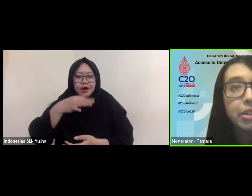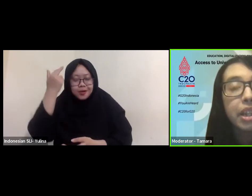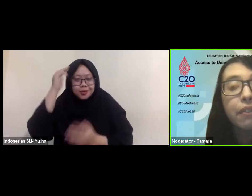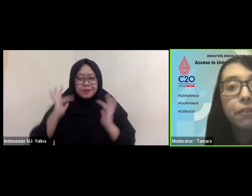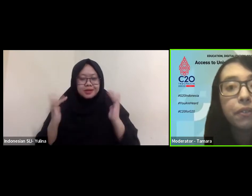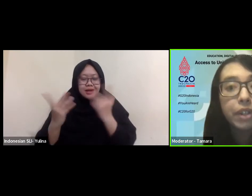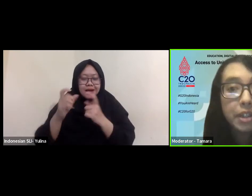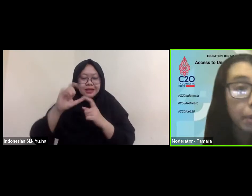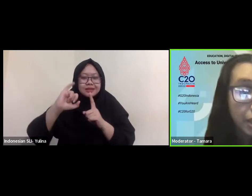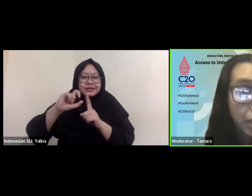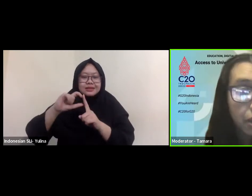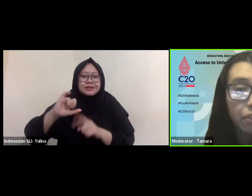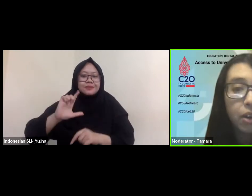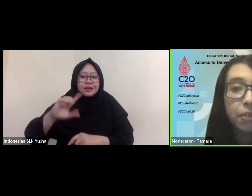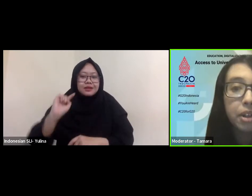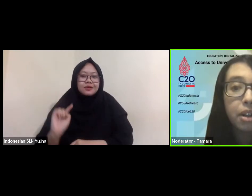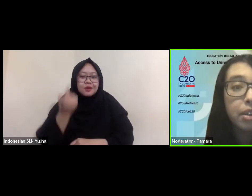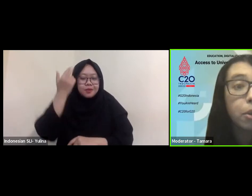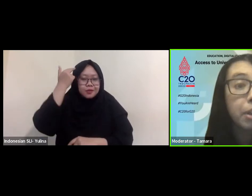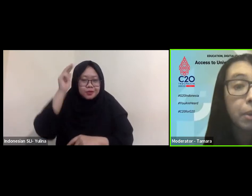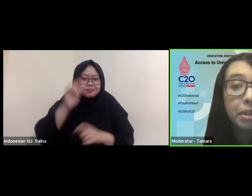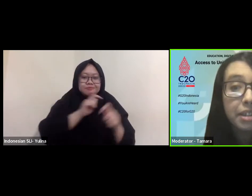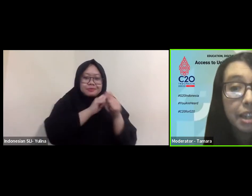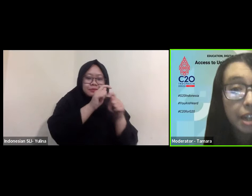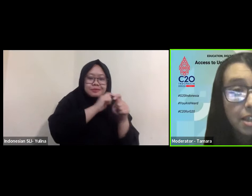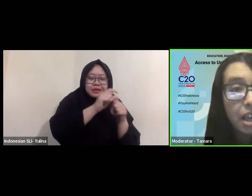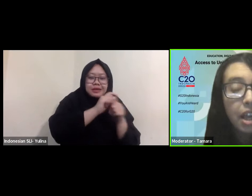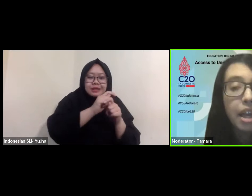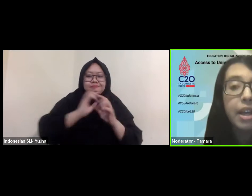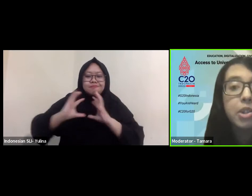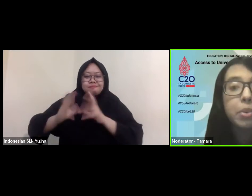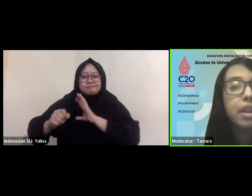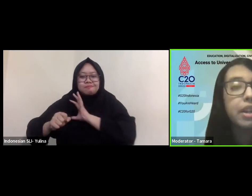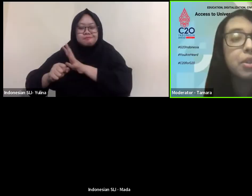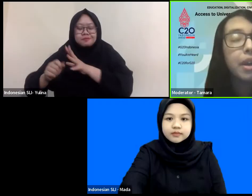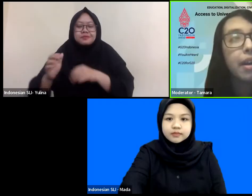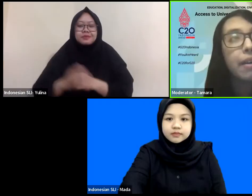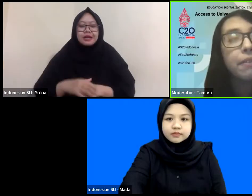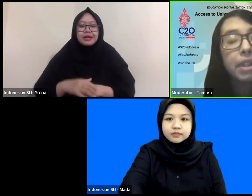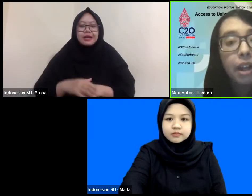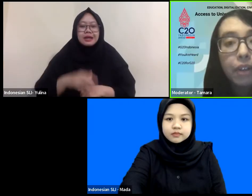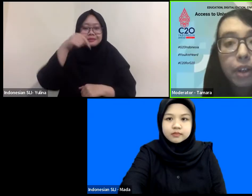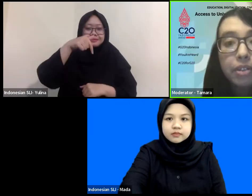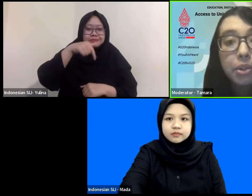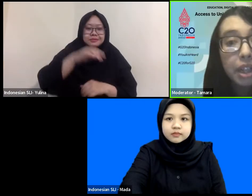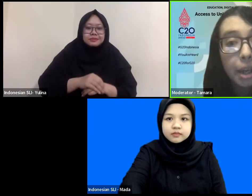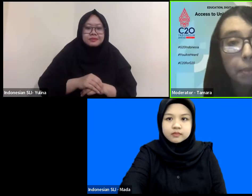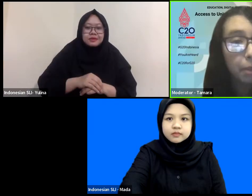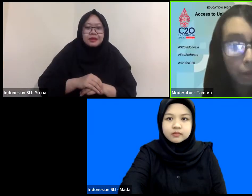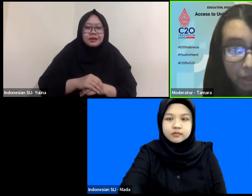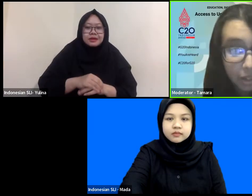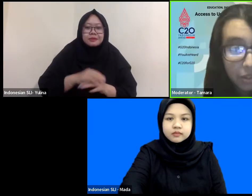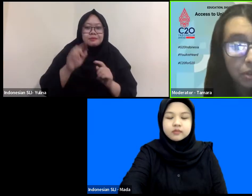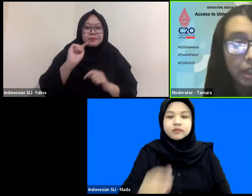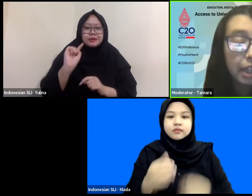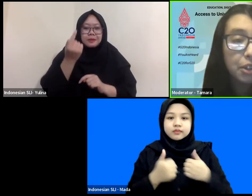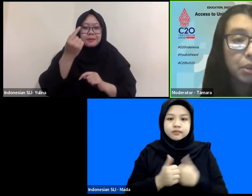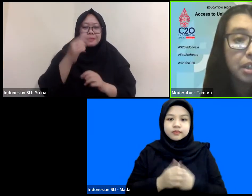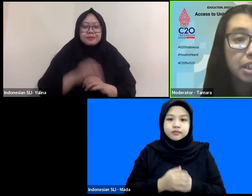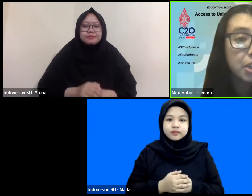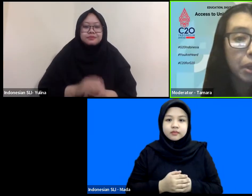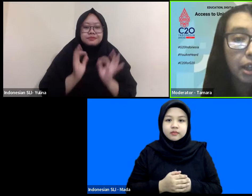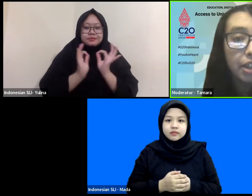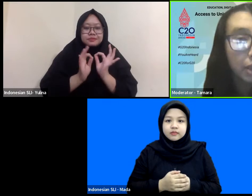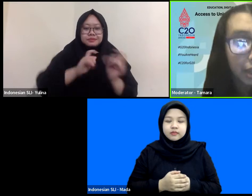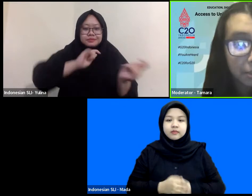is actually the first batch of the overall global webinar series, as we're going to have another three upcoming webinars related